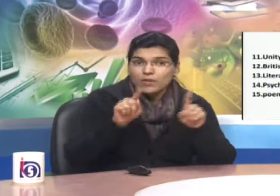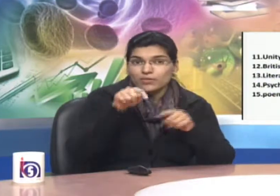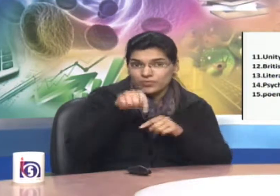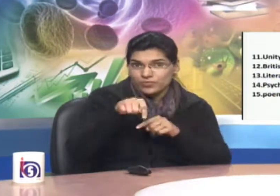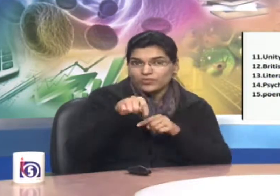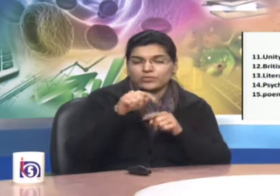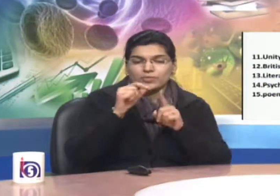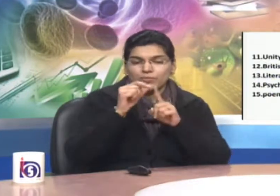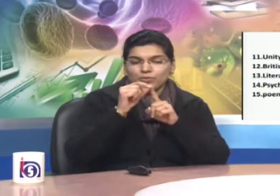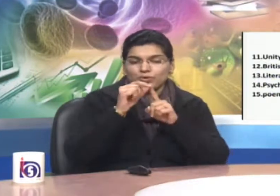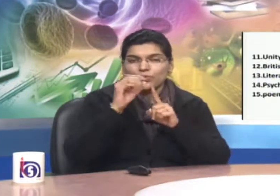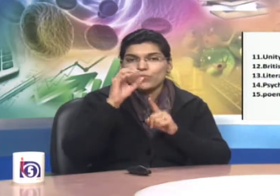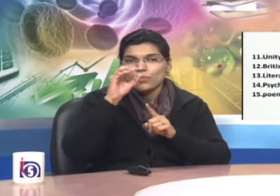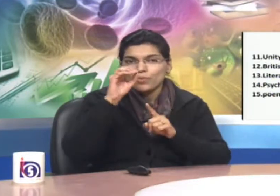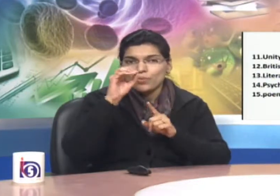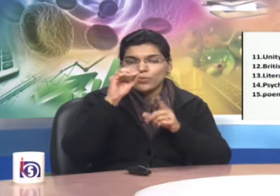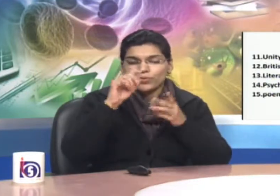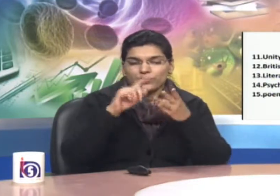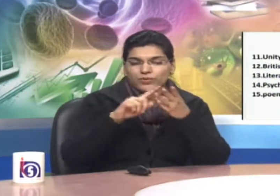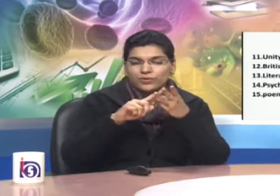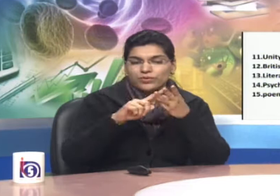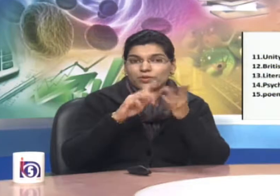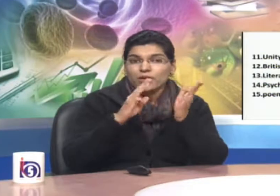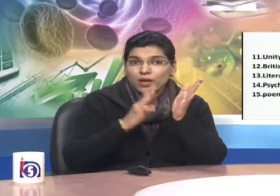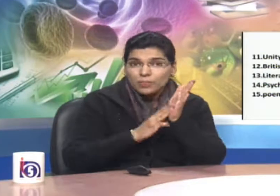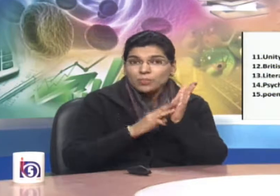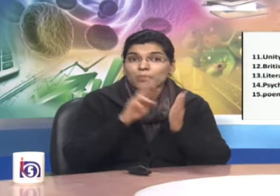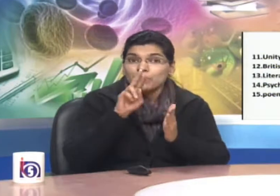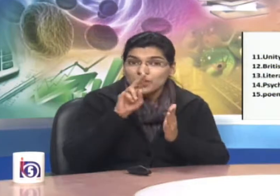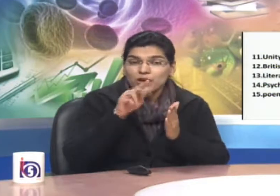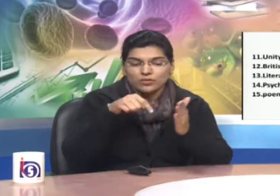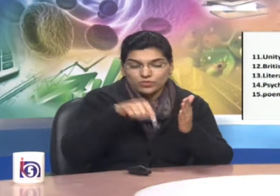poems. A short